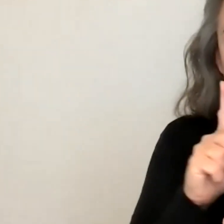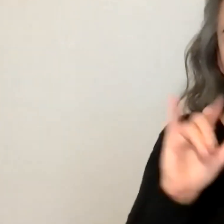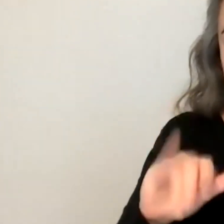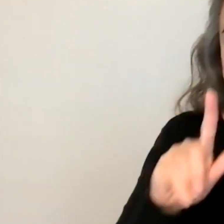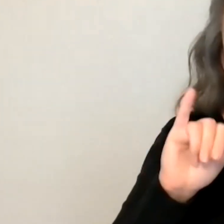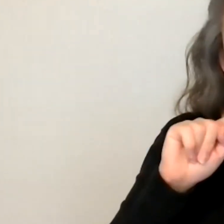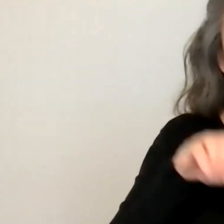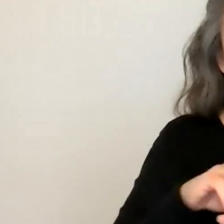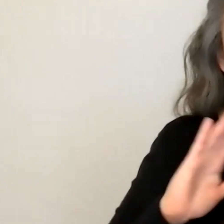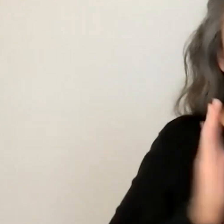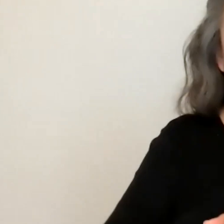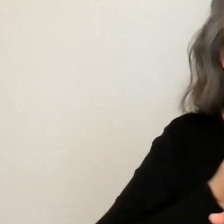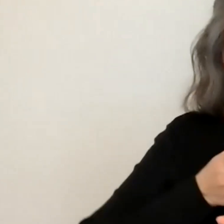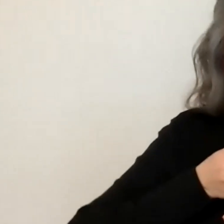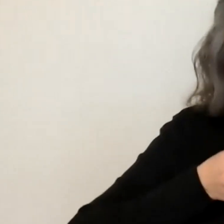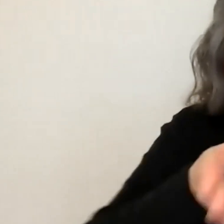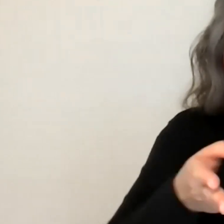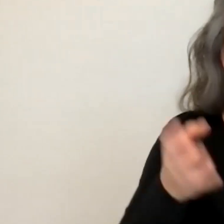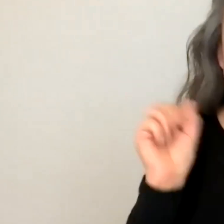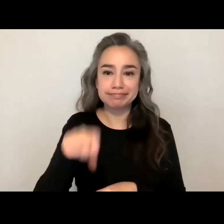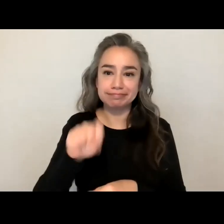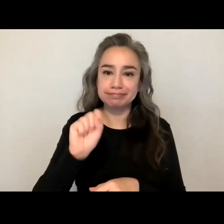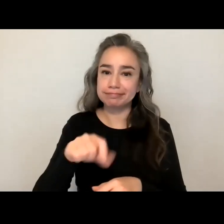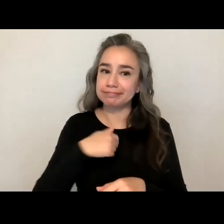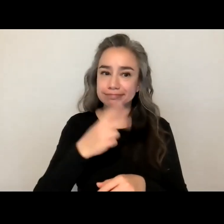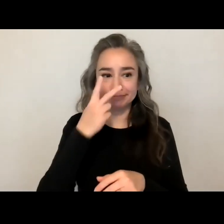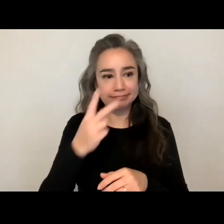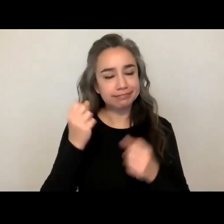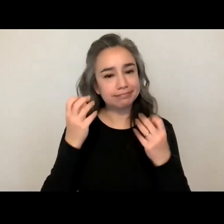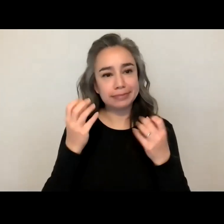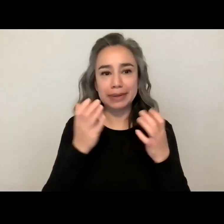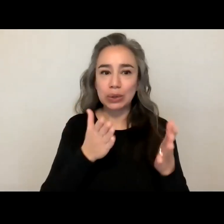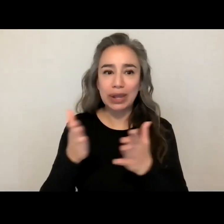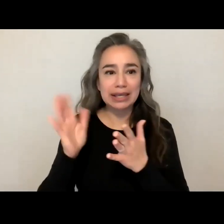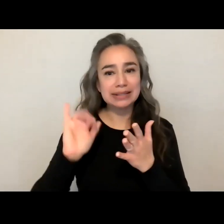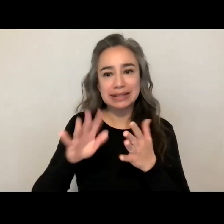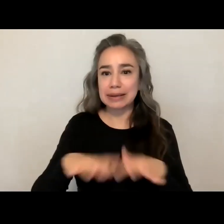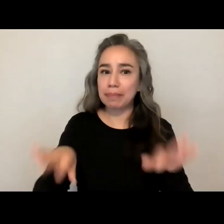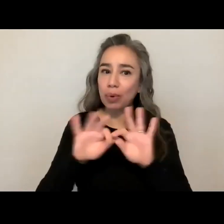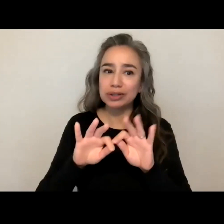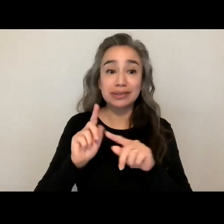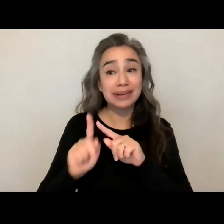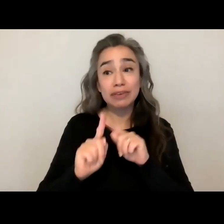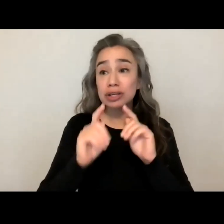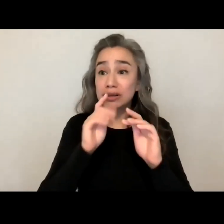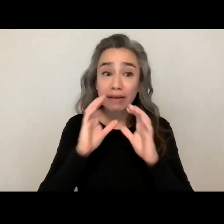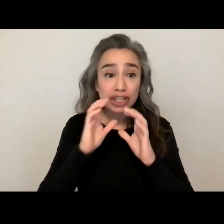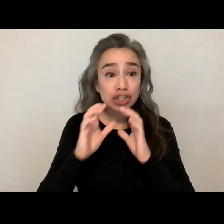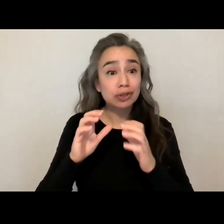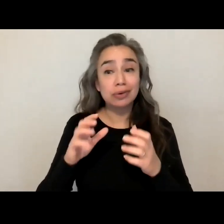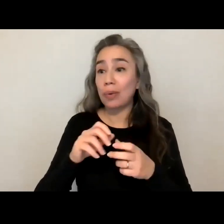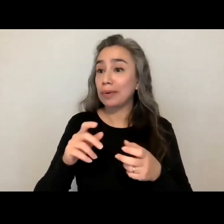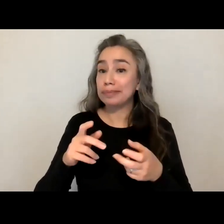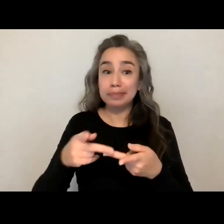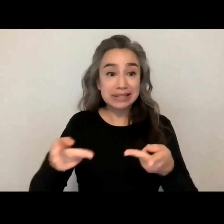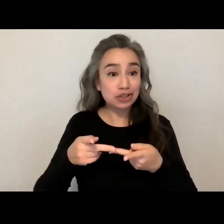think I've just seen that in so many ways of why that's so important versus the conversations that we've had, or even our position of privilege in our jobs,